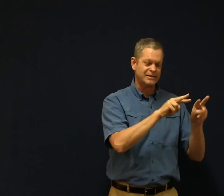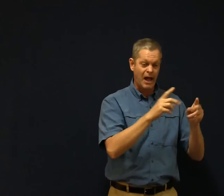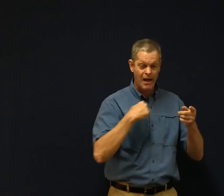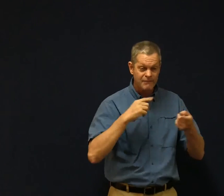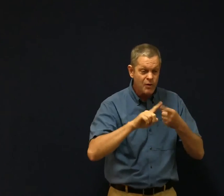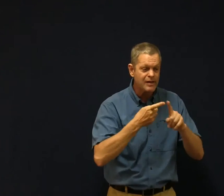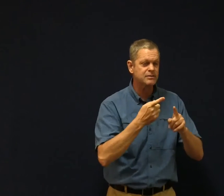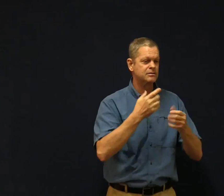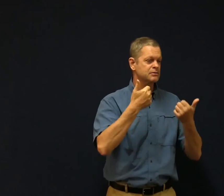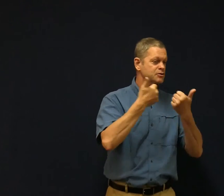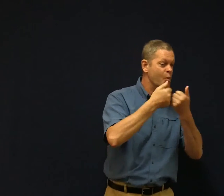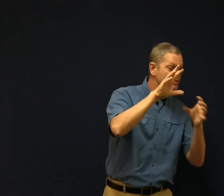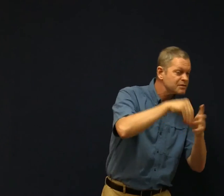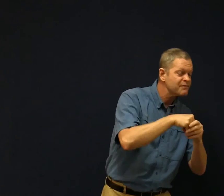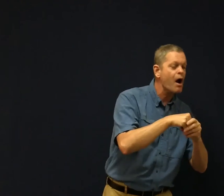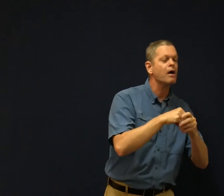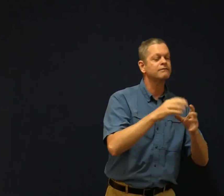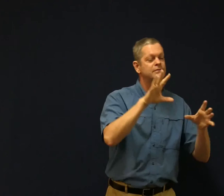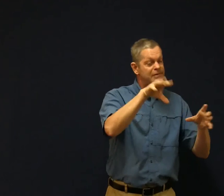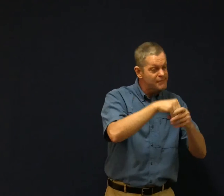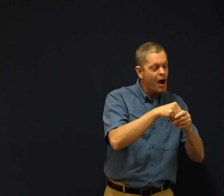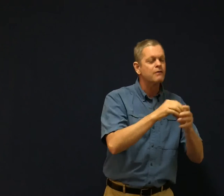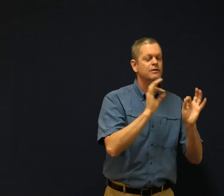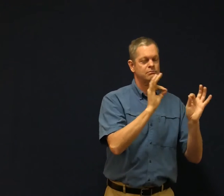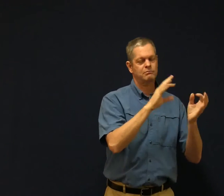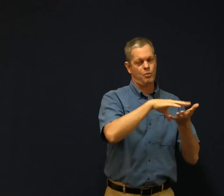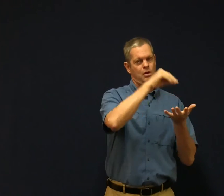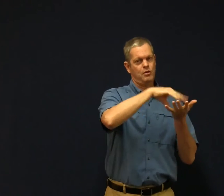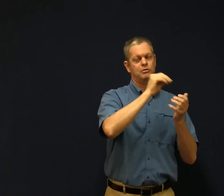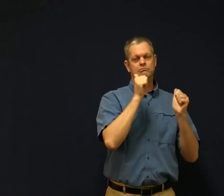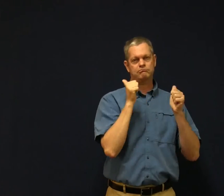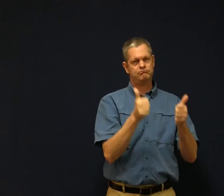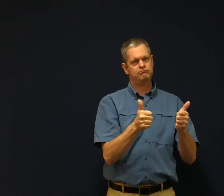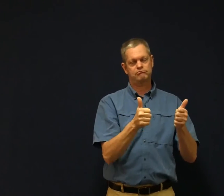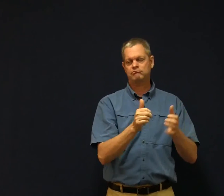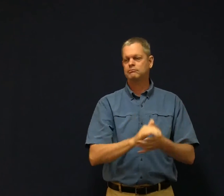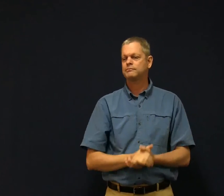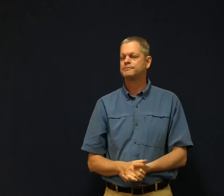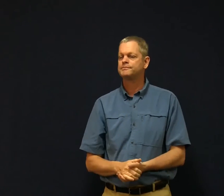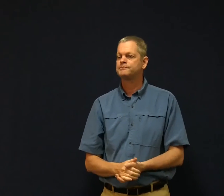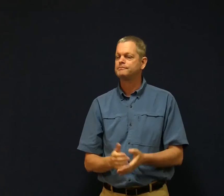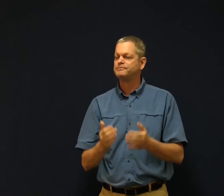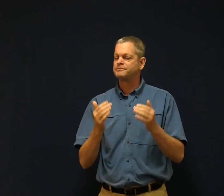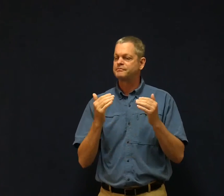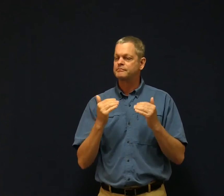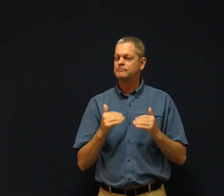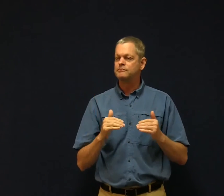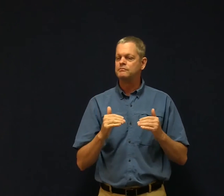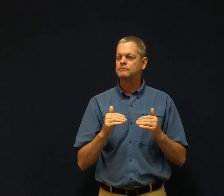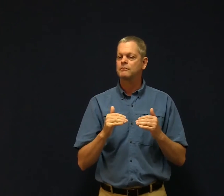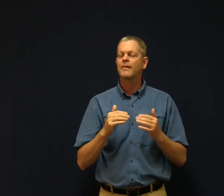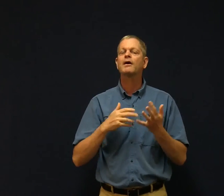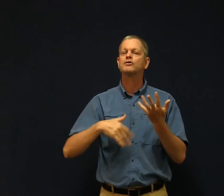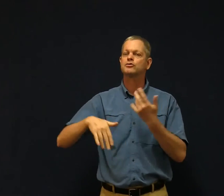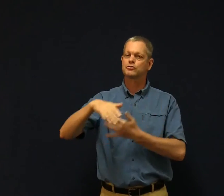directly from an instructor or teacher important, but also what a student might learn at recess, on the playground, and through